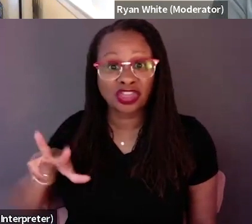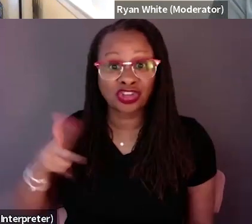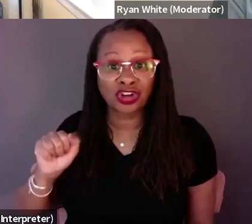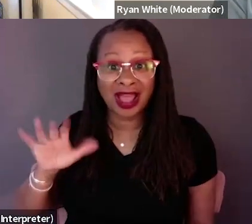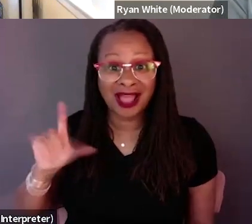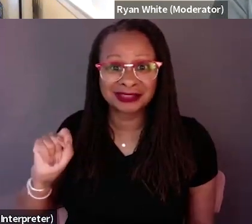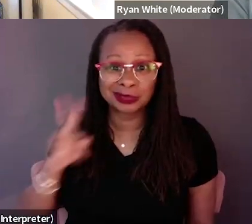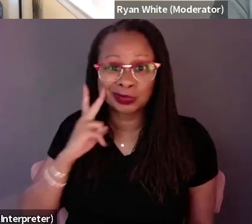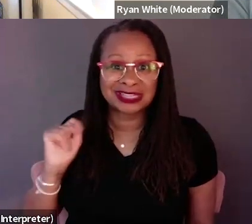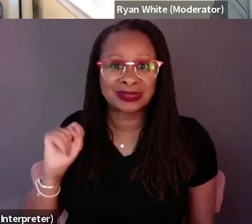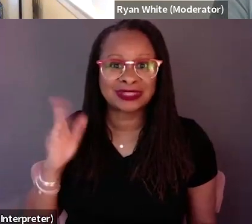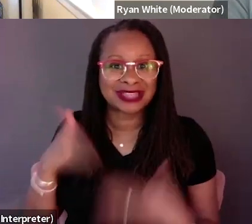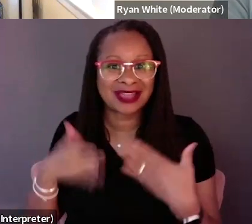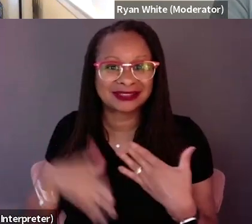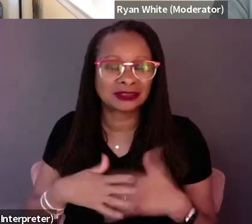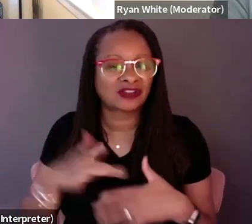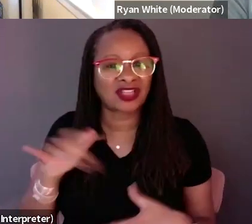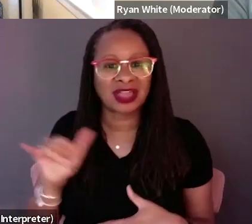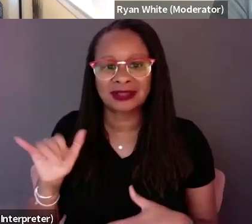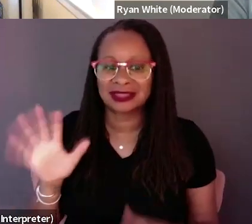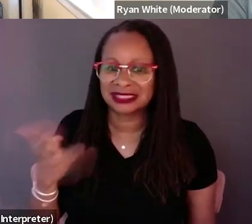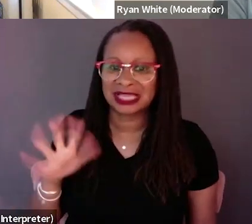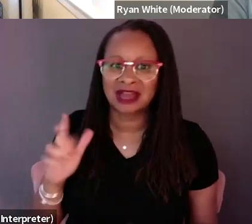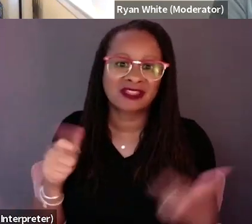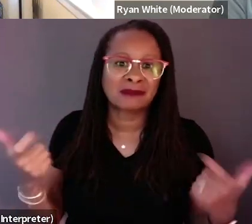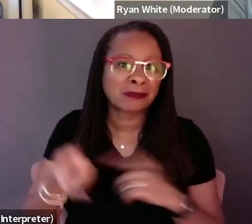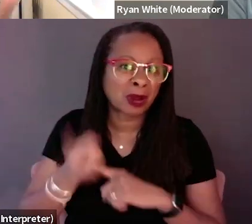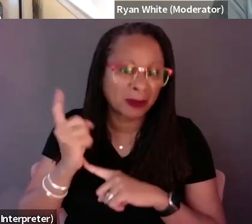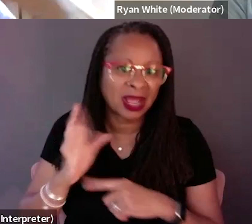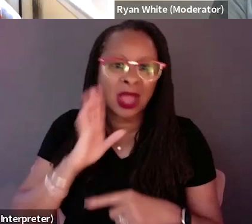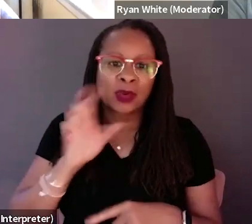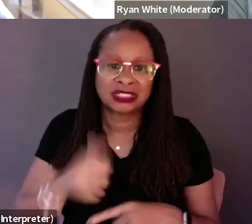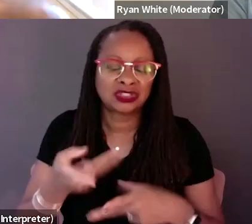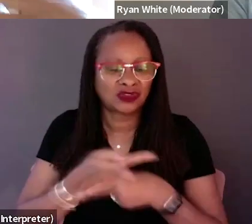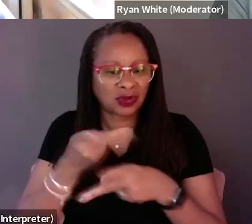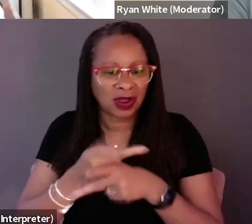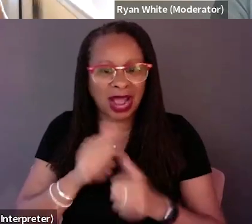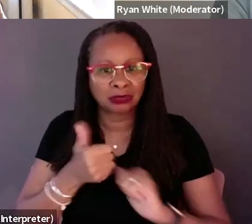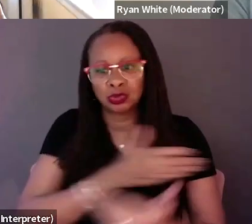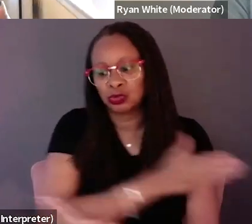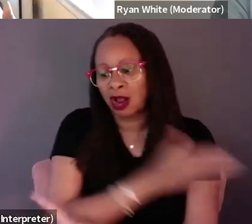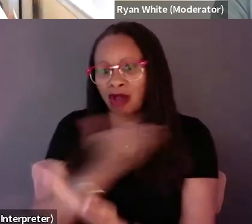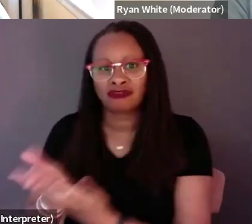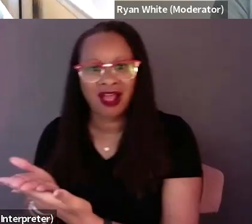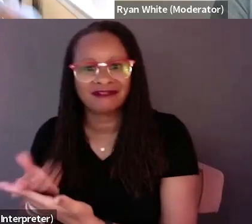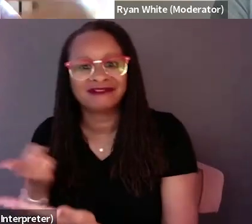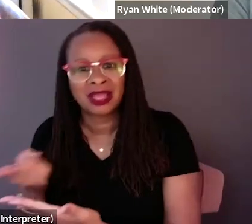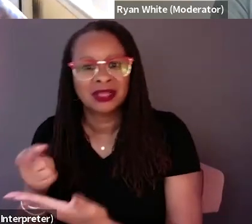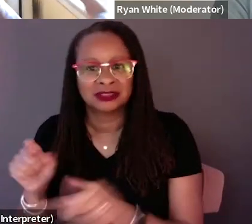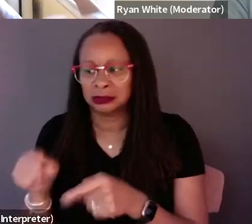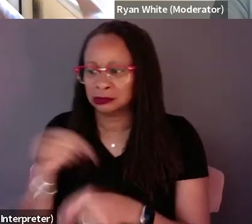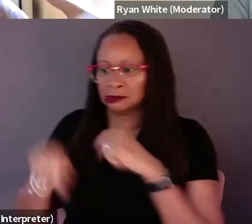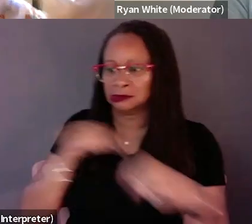third act. Like it just felt like wow, this is kind of the big moment. So we'll have to figure out how to